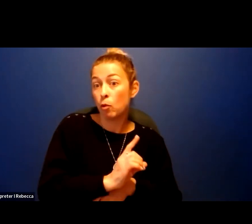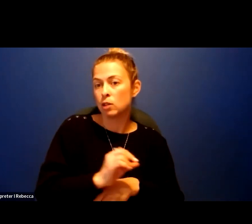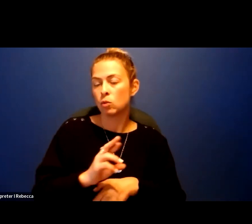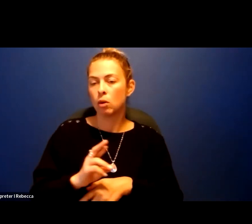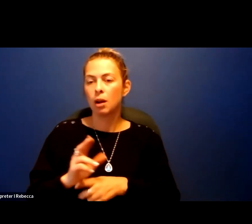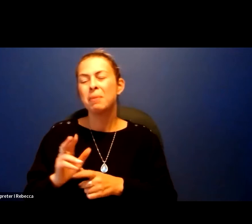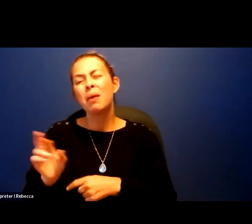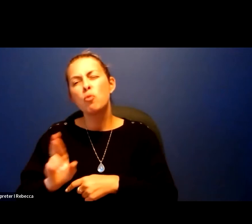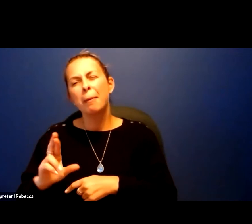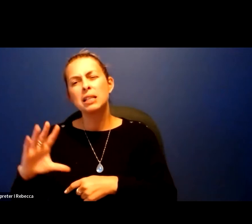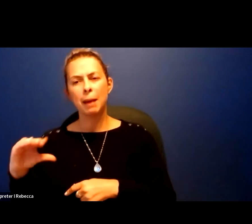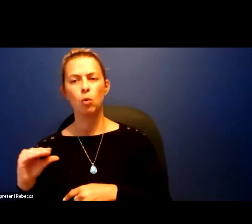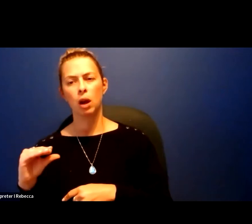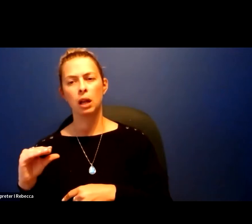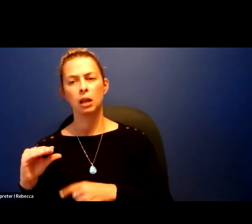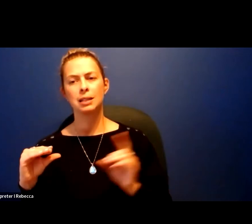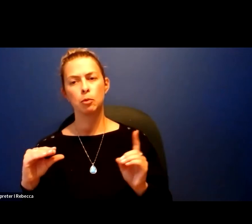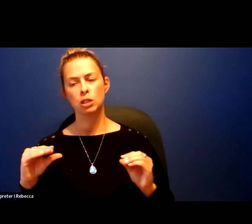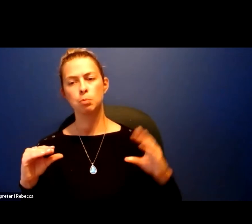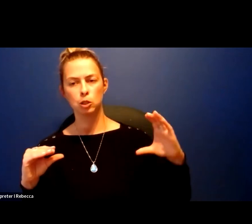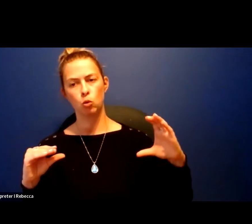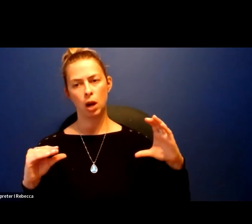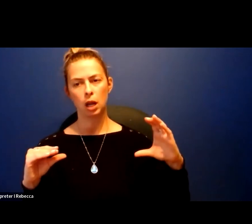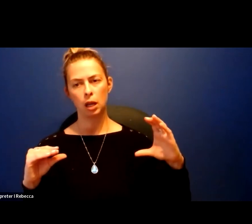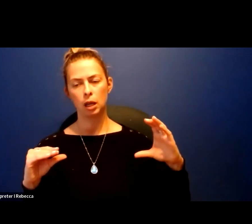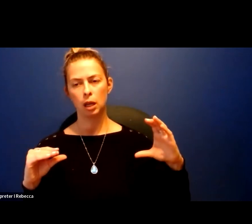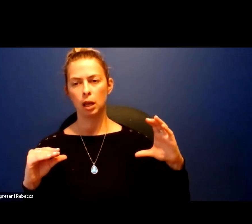small minority of folks in the city, although there are some.